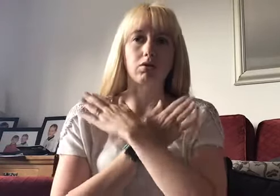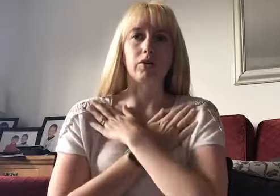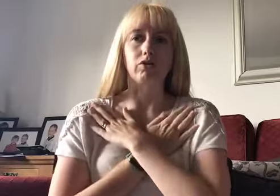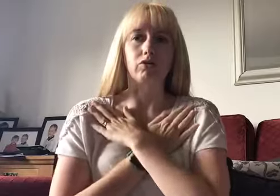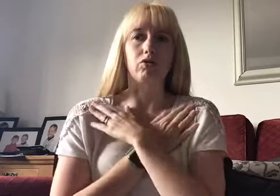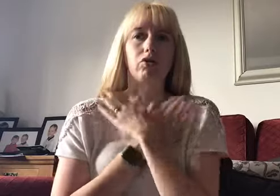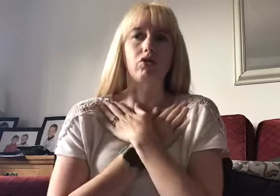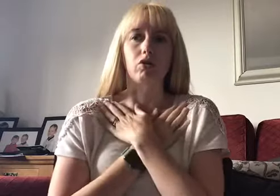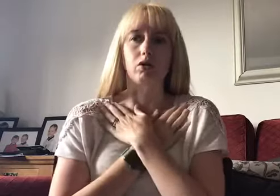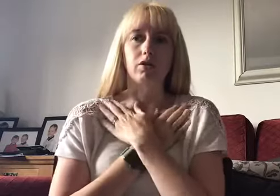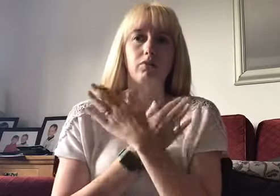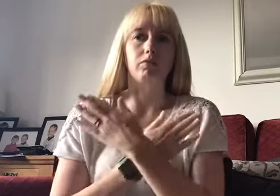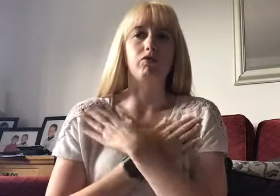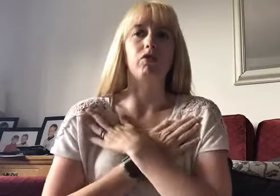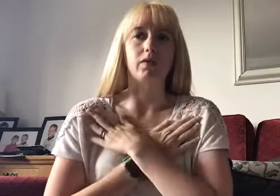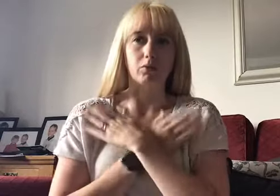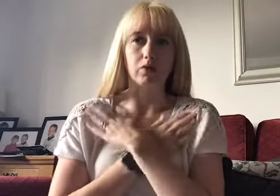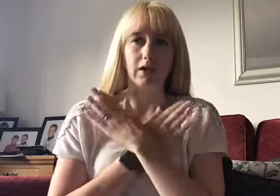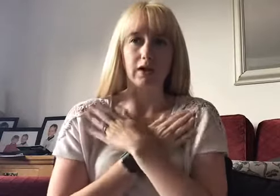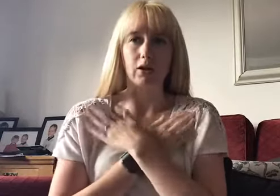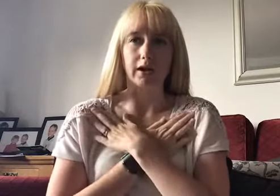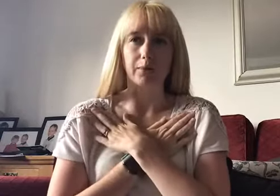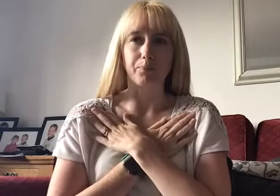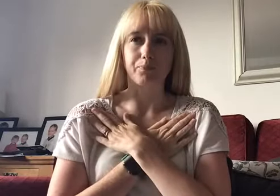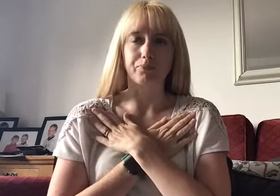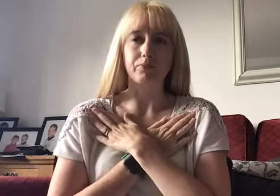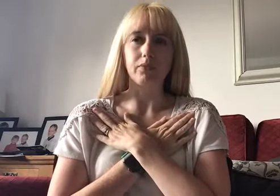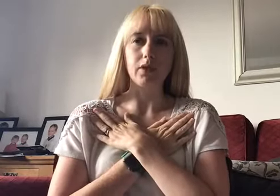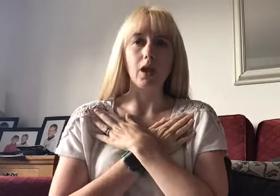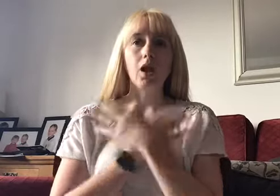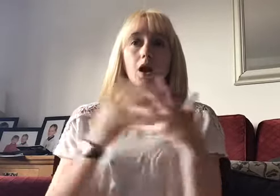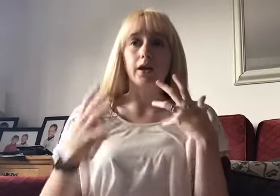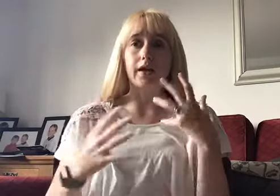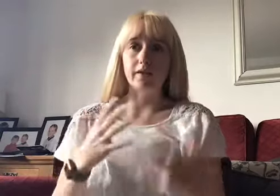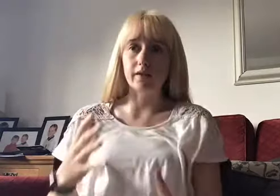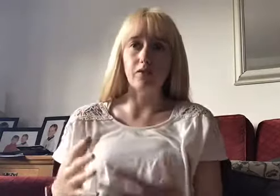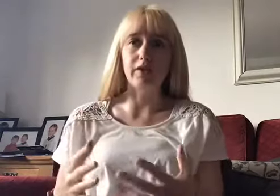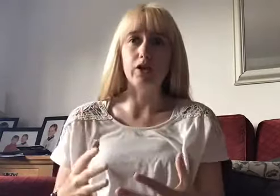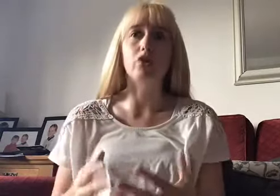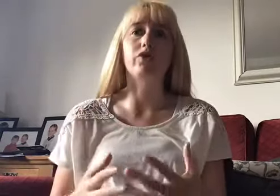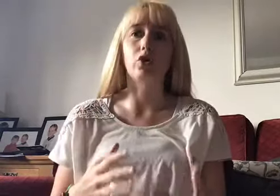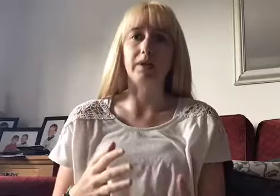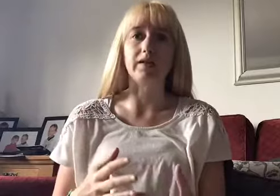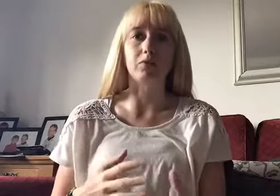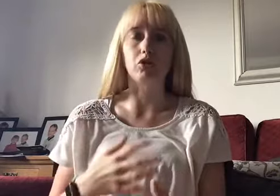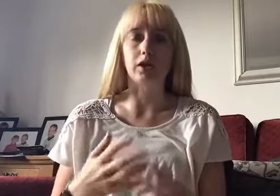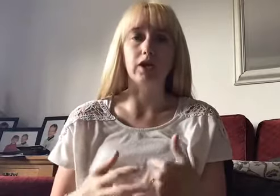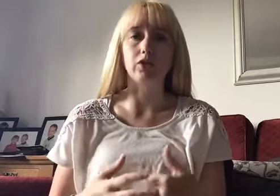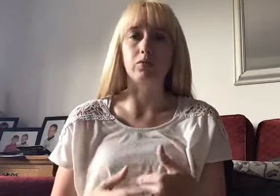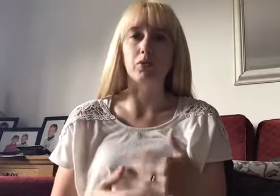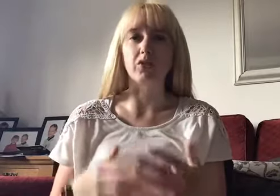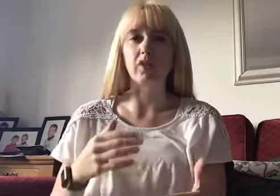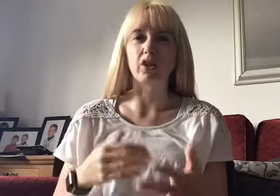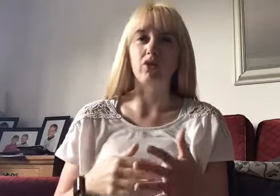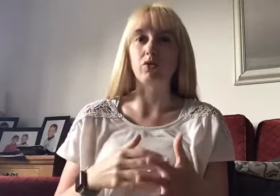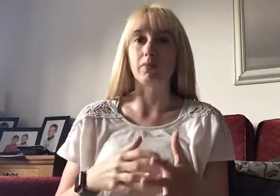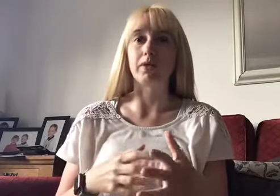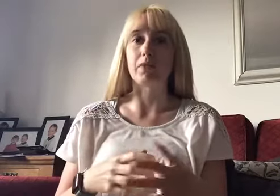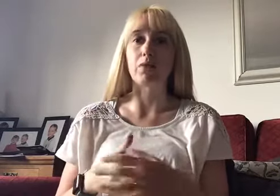you cross your heart, you show someone you really like it. Okay, so there's obviously lots of hobbies. I'm not going to include them all. I'm just going to do some of the main ones